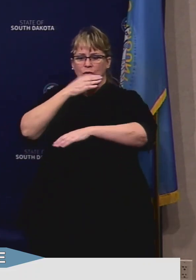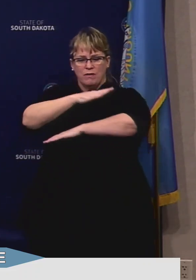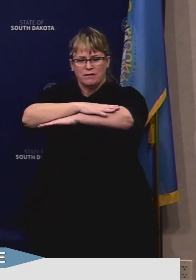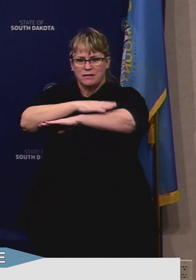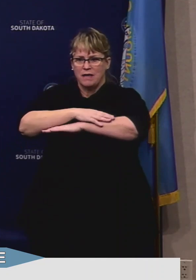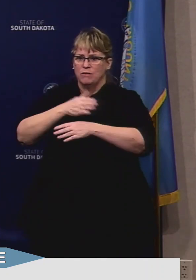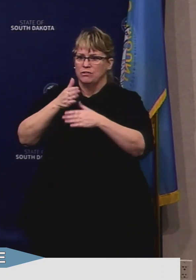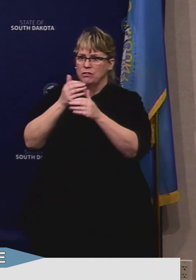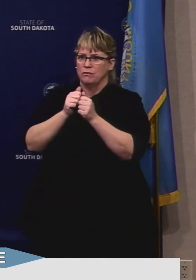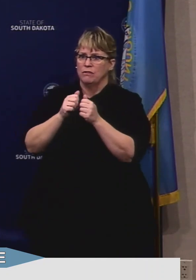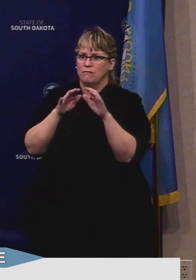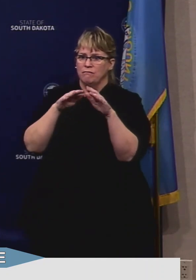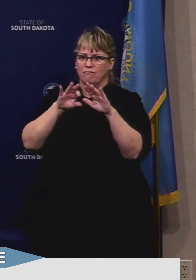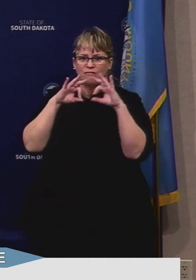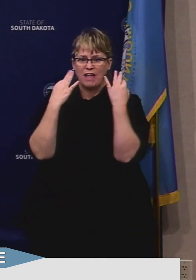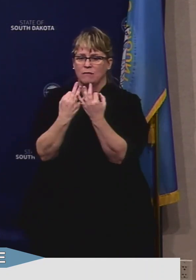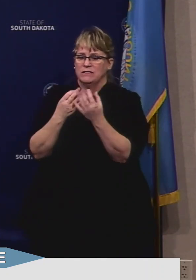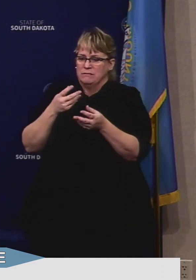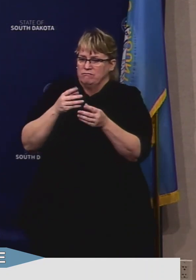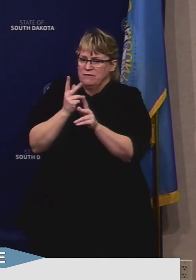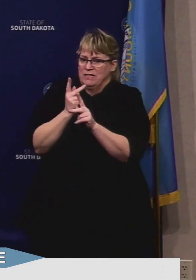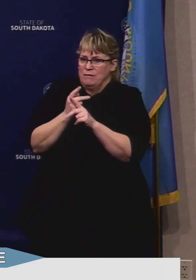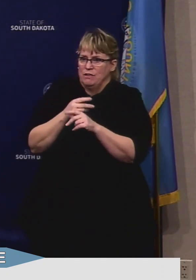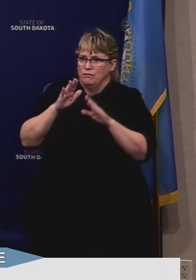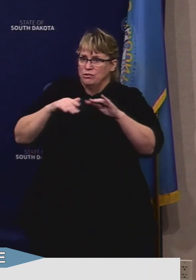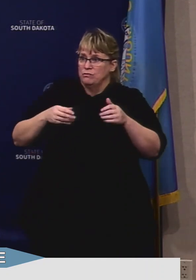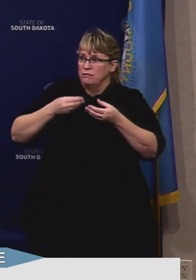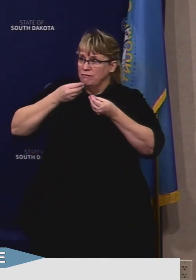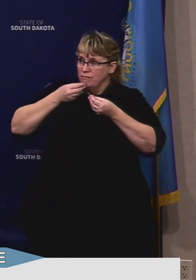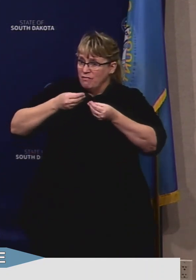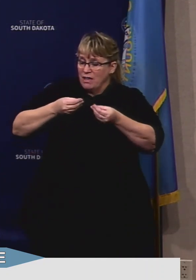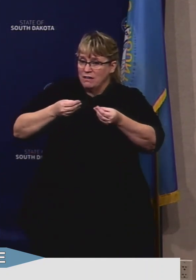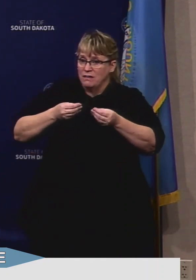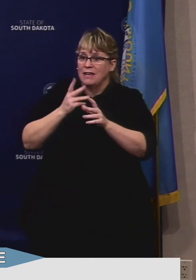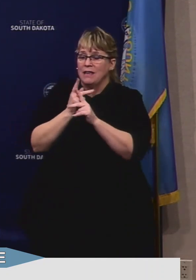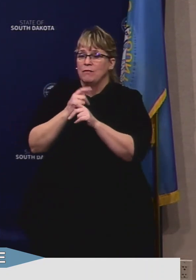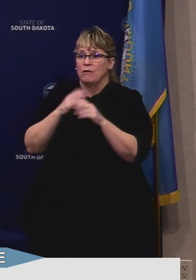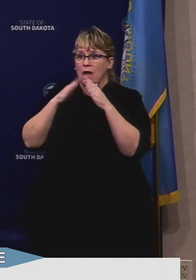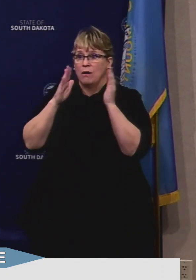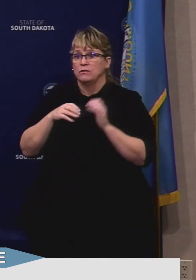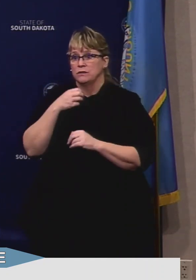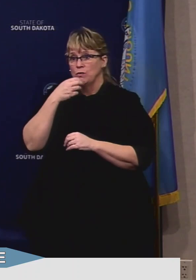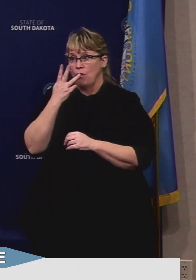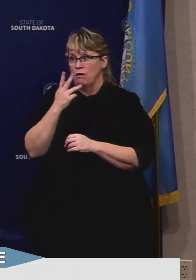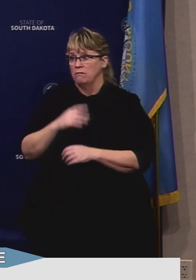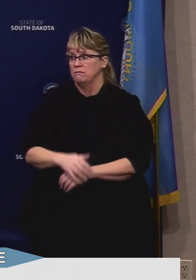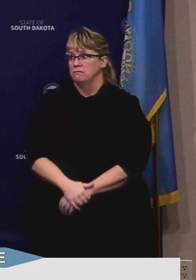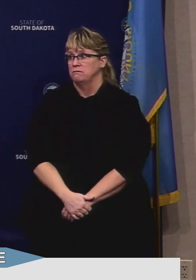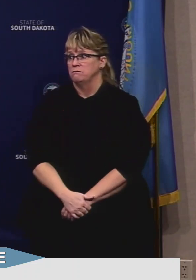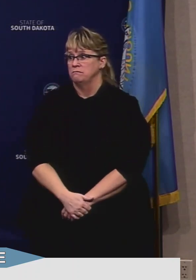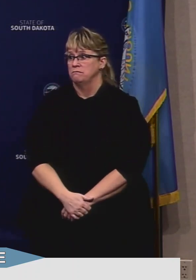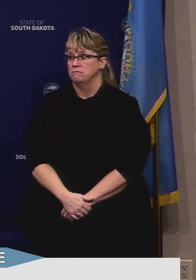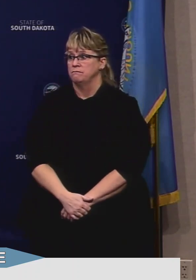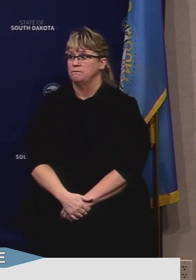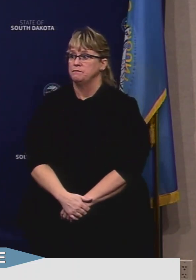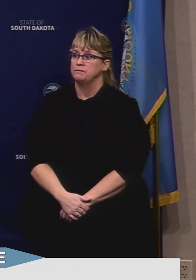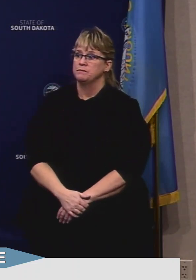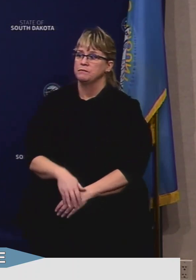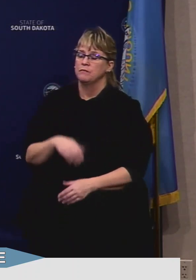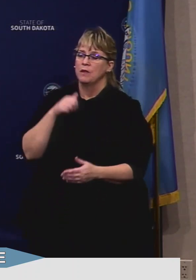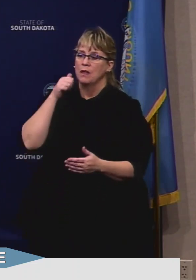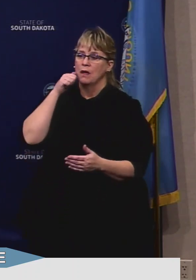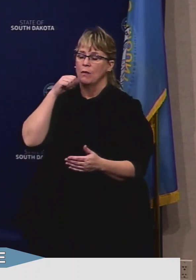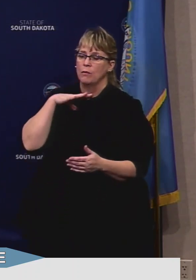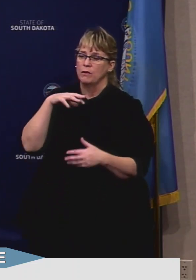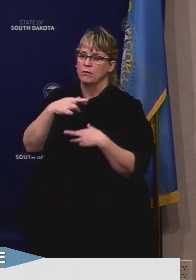table, keep their children fed, but also make sure they pay their bills and keep their houses warm. Going